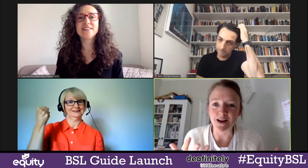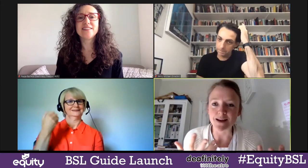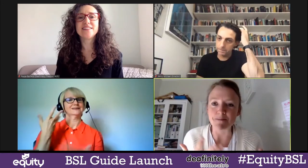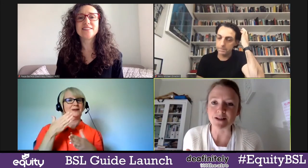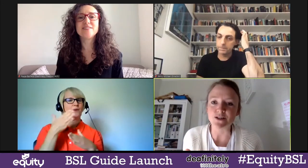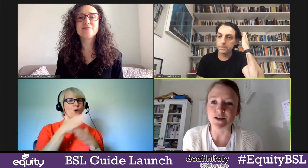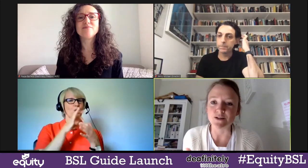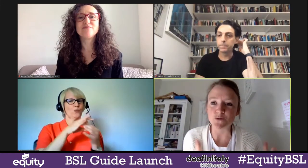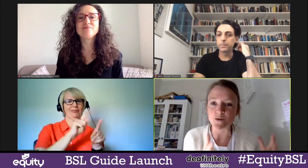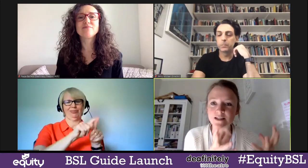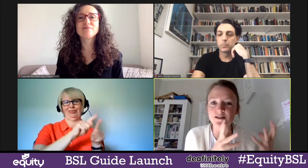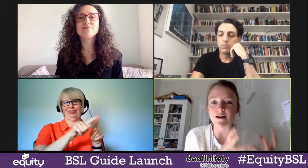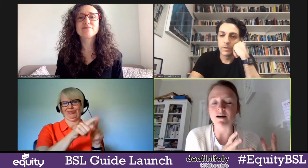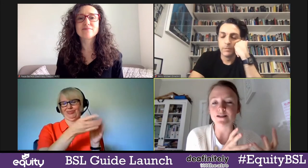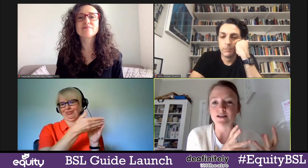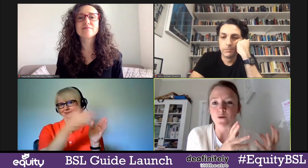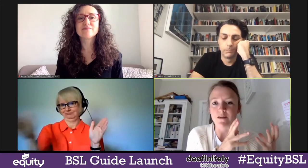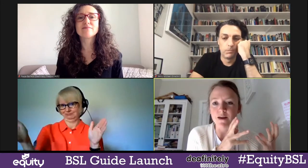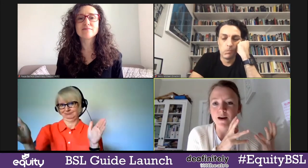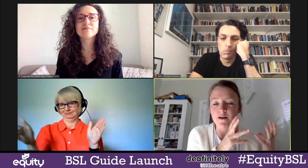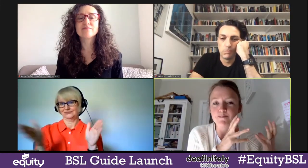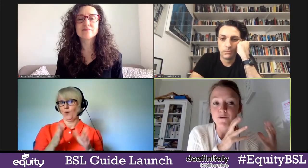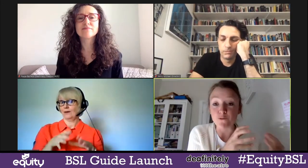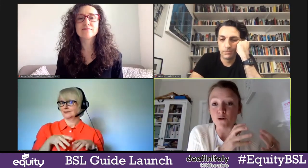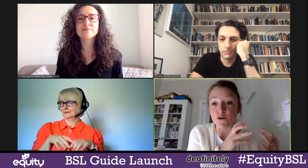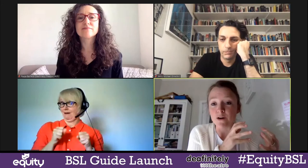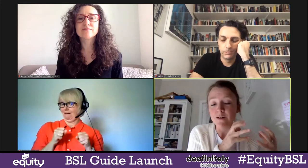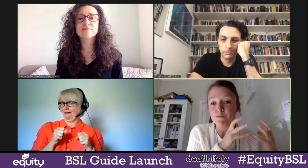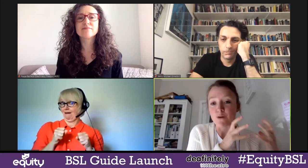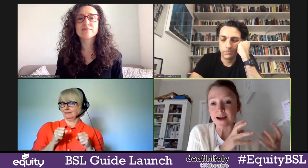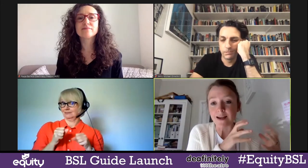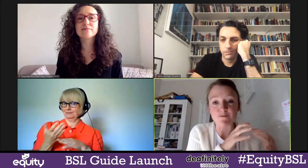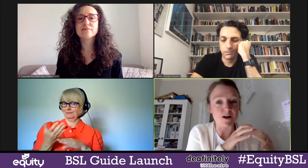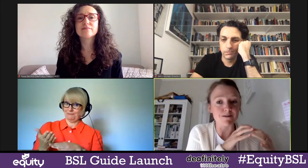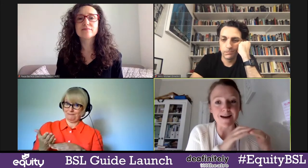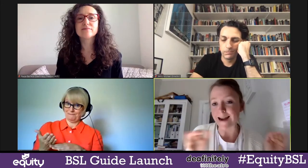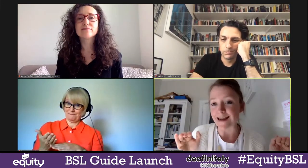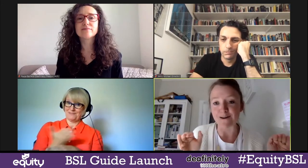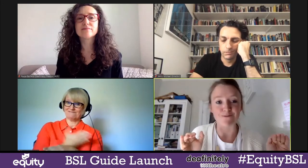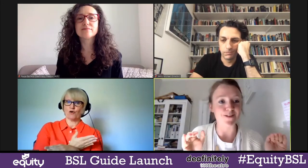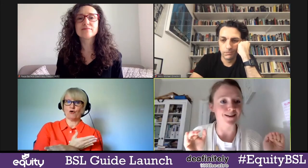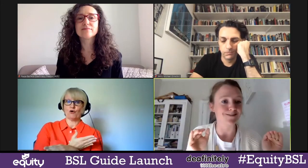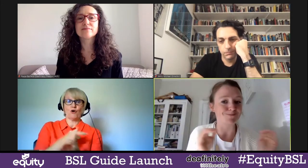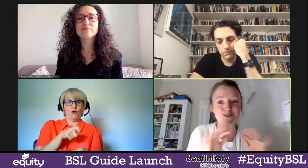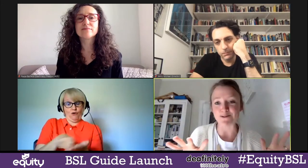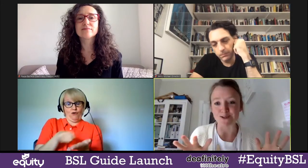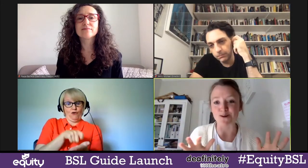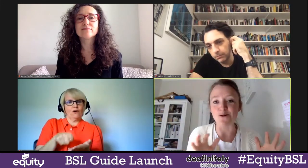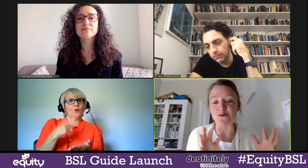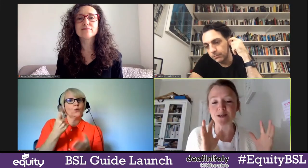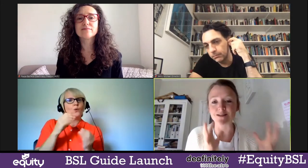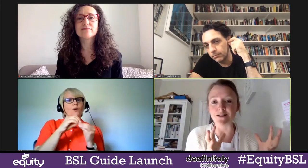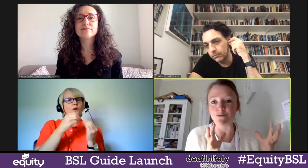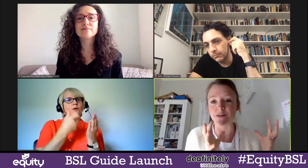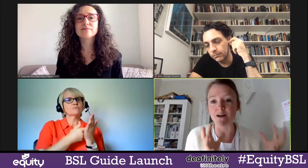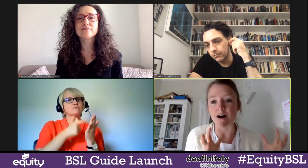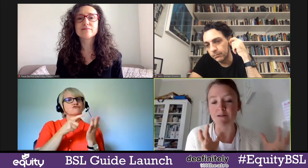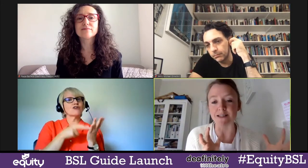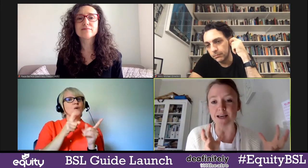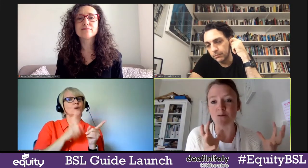I mentioned, we started with, before Bryony wrote any of the scripts at all, we started with an R&D